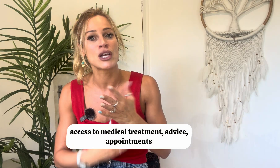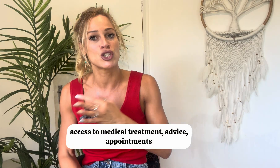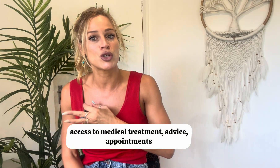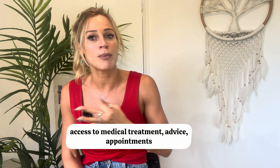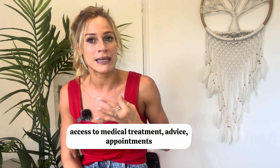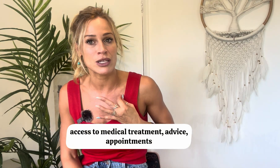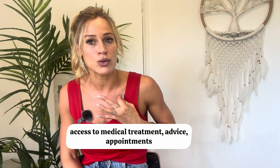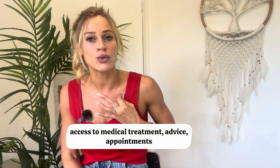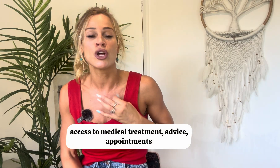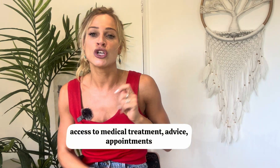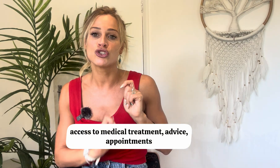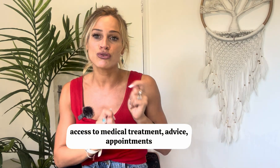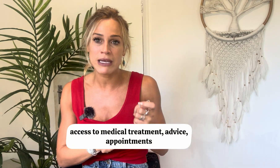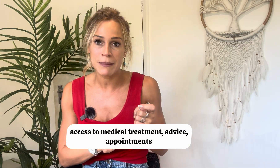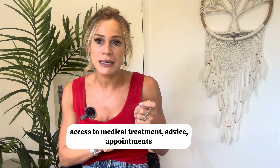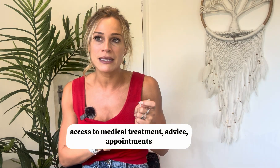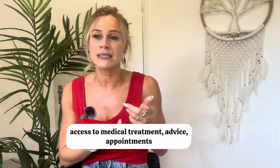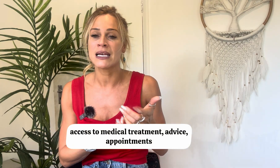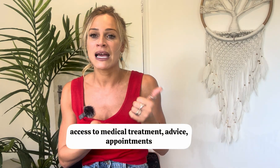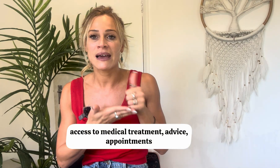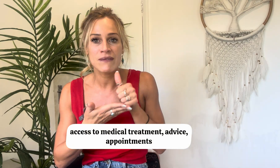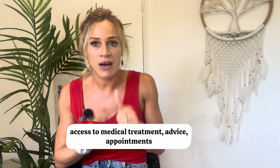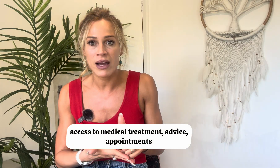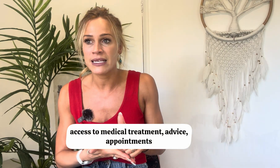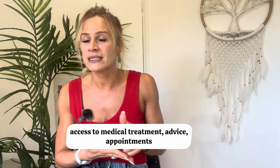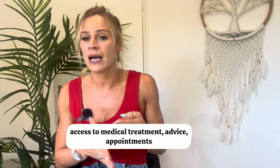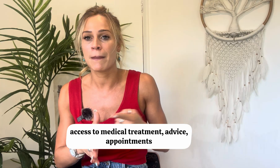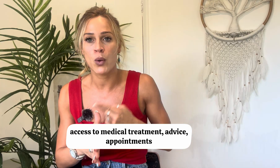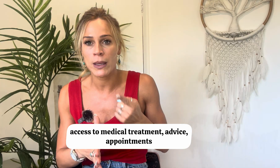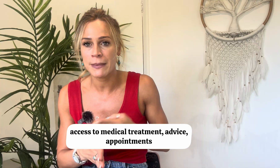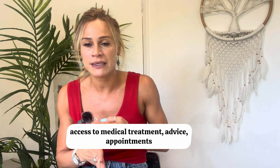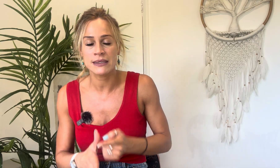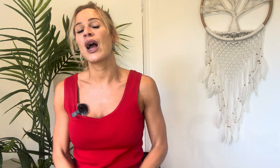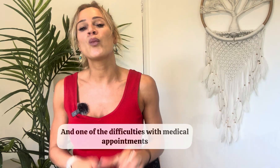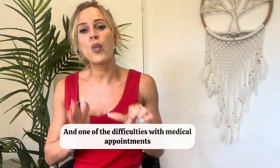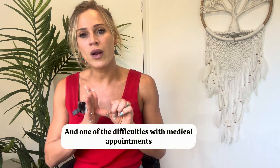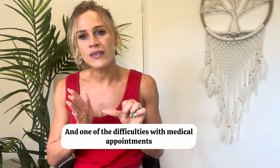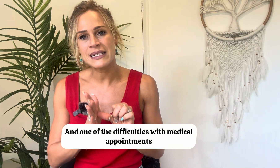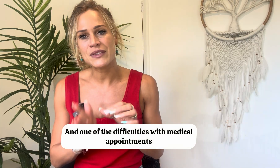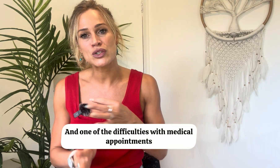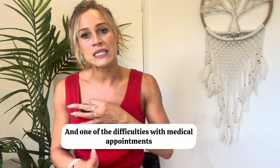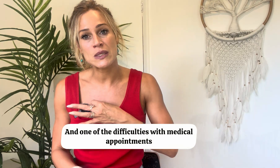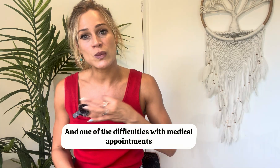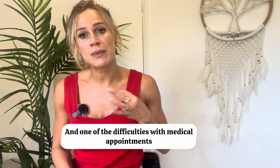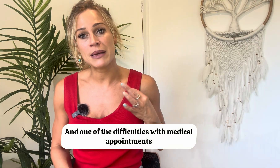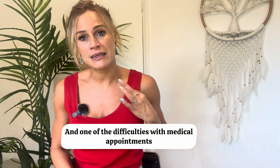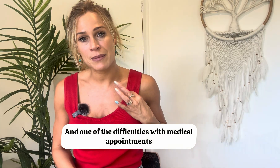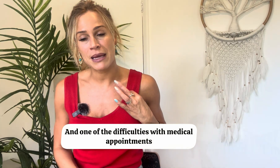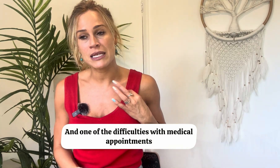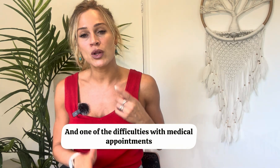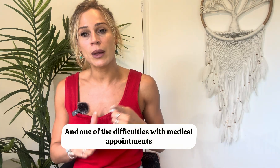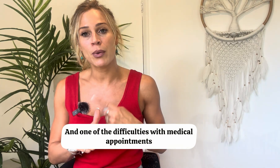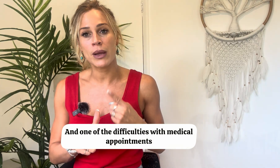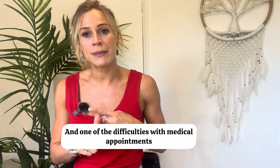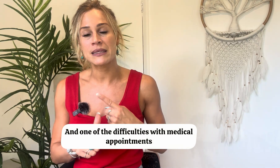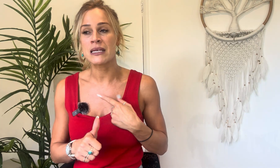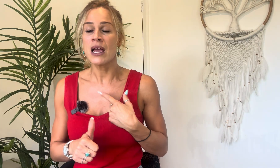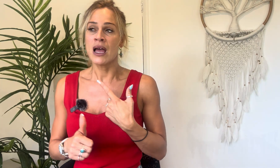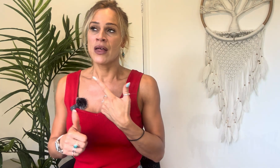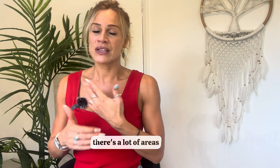to medical treatment, advice, appointments. And one of the difficulties with medical appointments, there's a